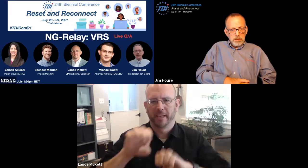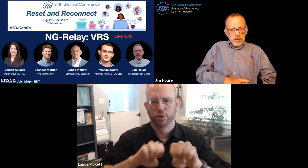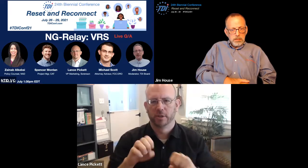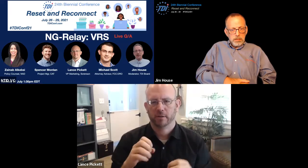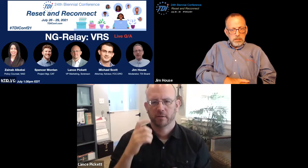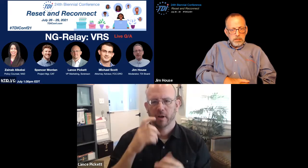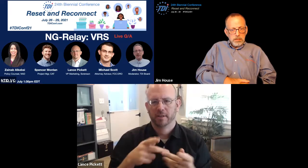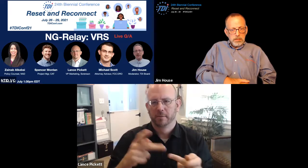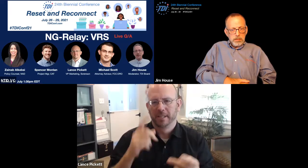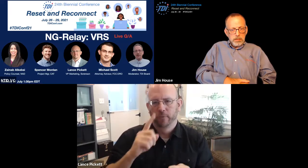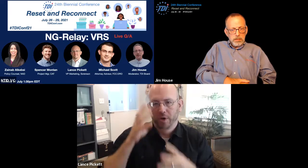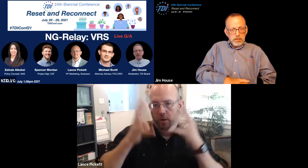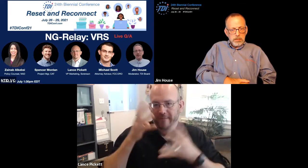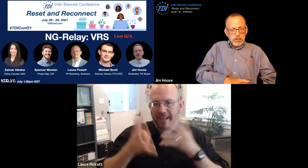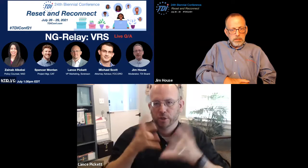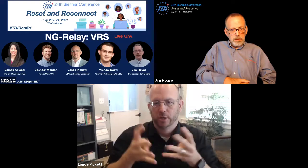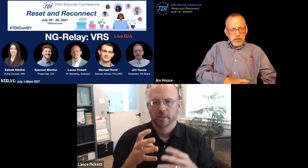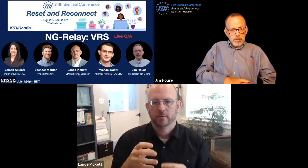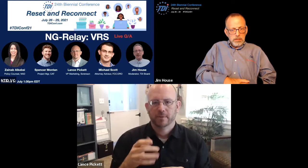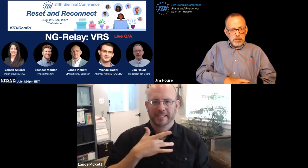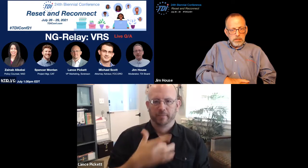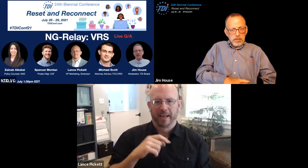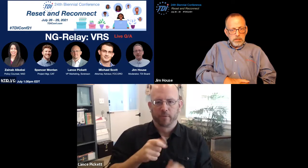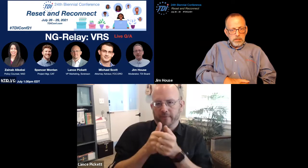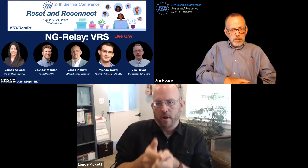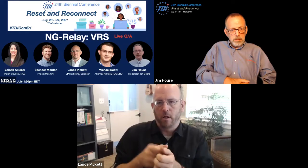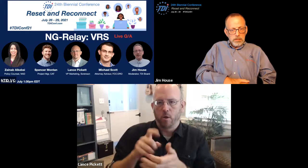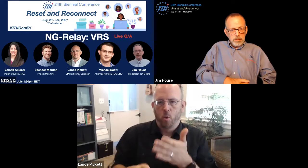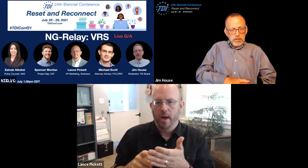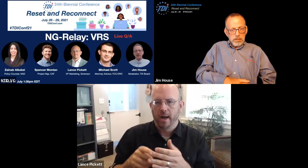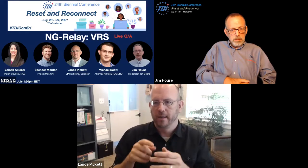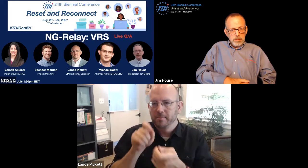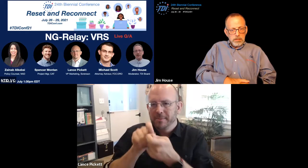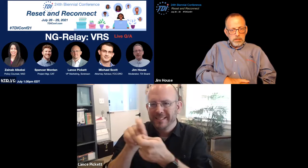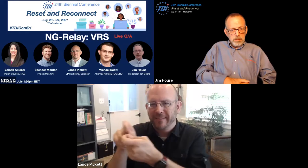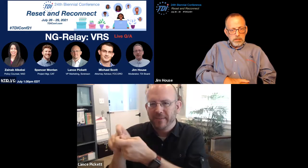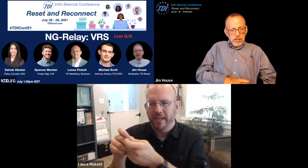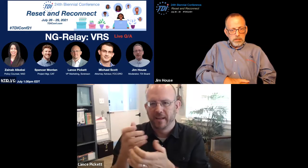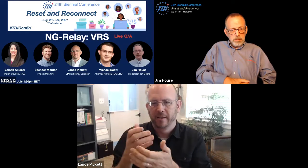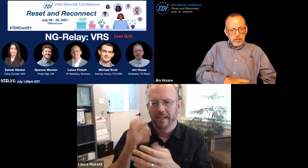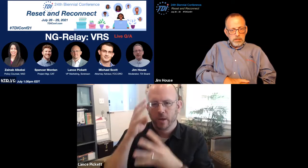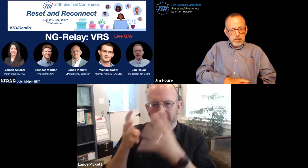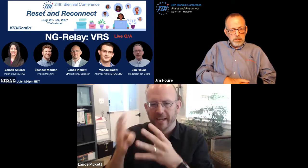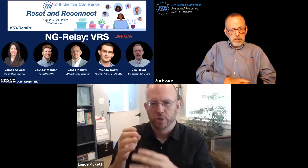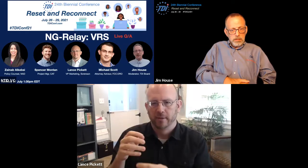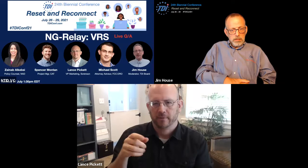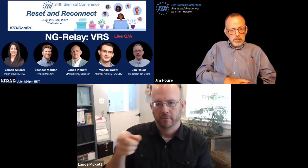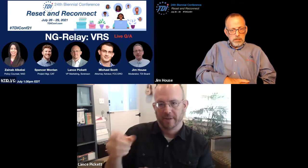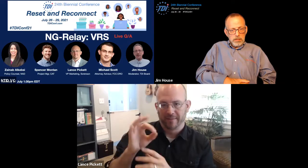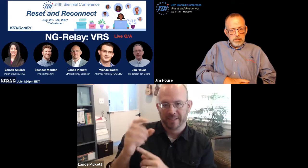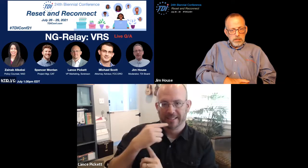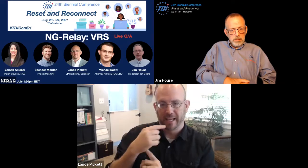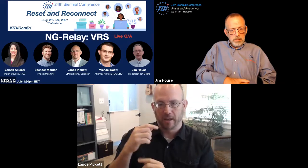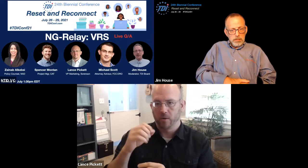a lot of space for experimentation. There's no real place for innovation. We just typically have to follow